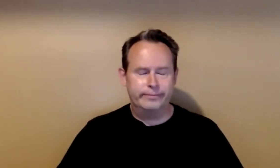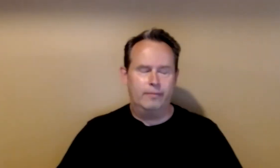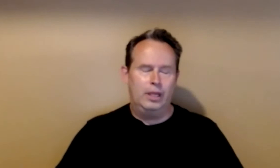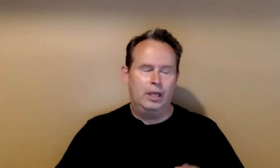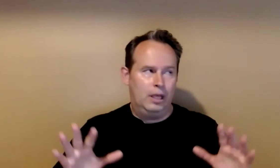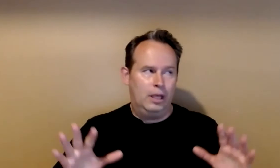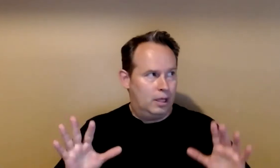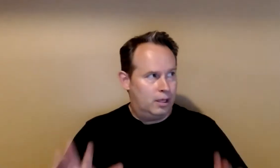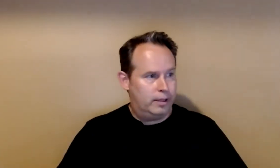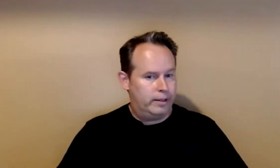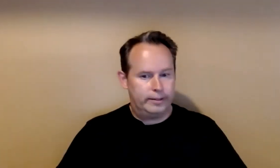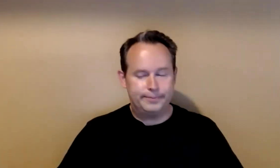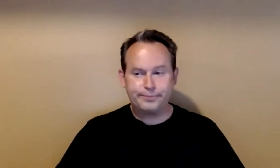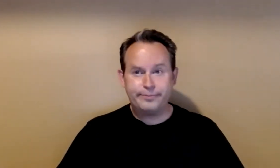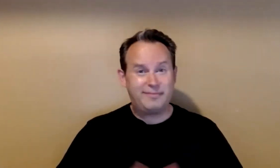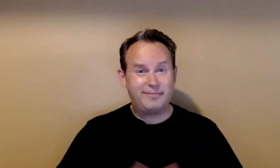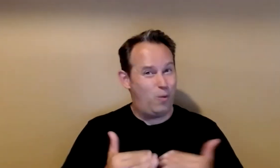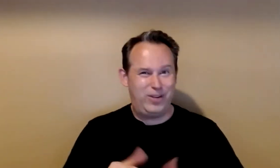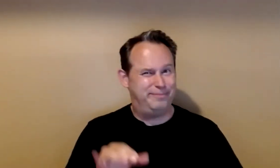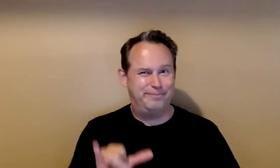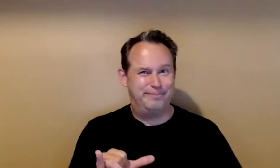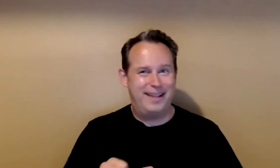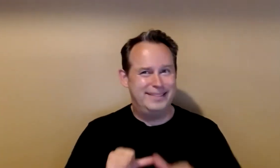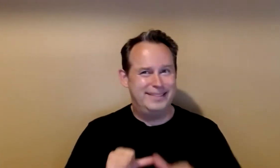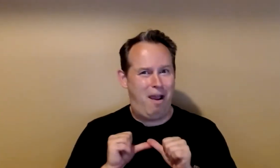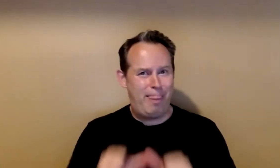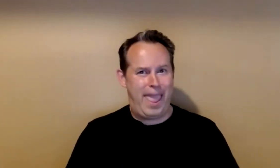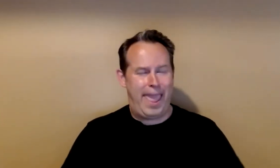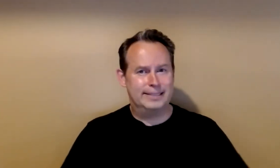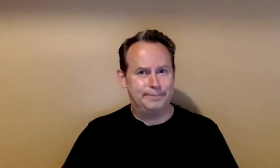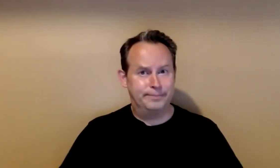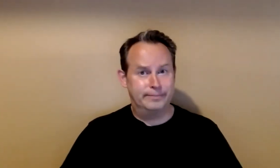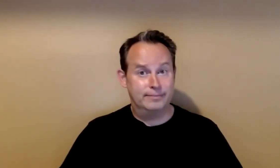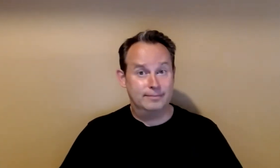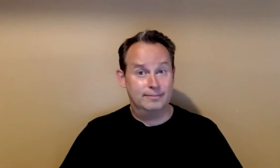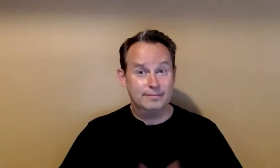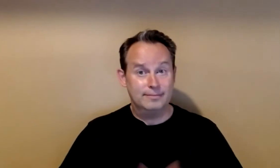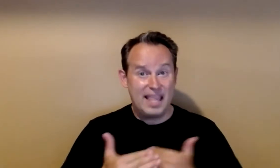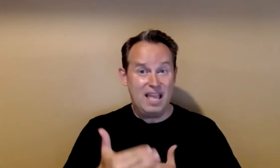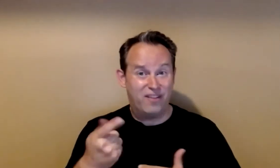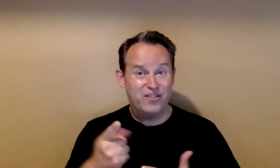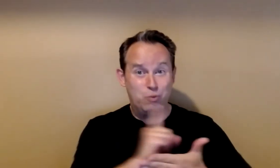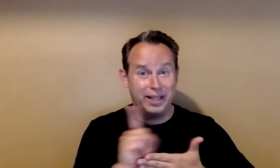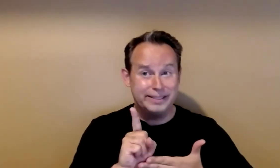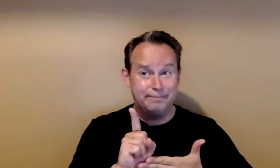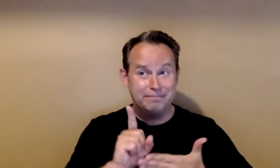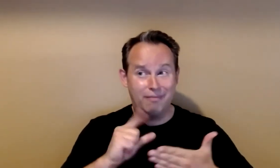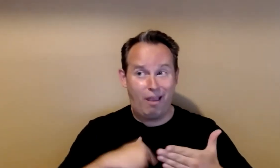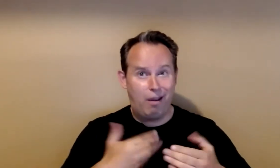wanted. However, that did not last. After a few